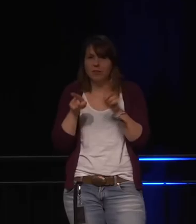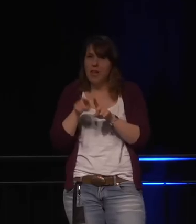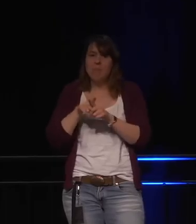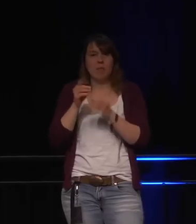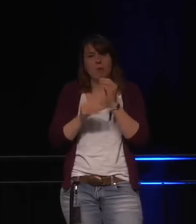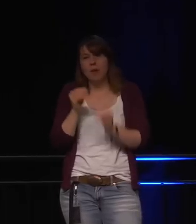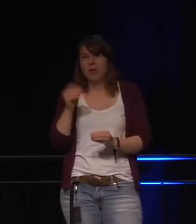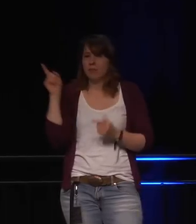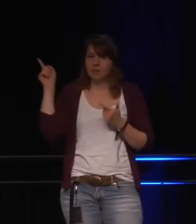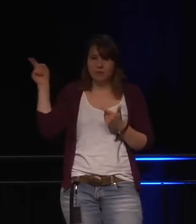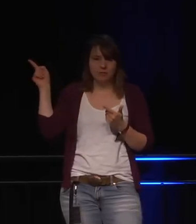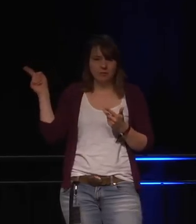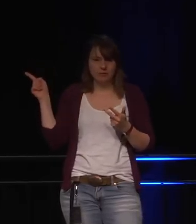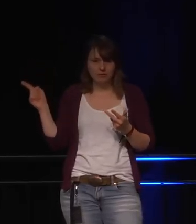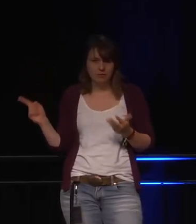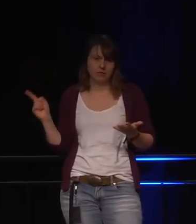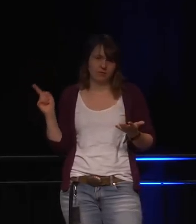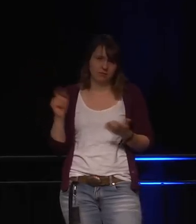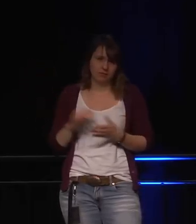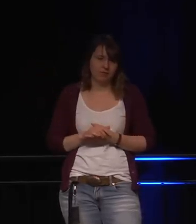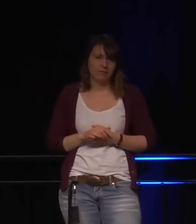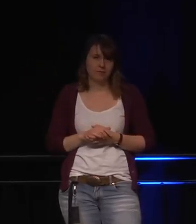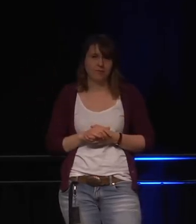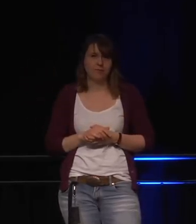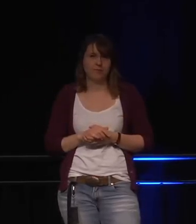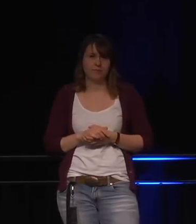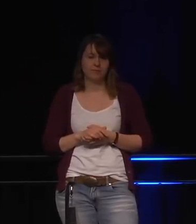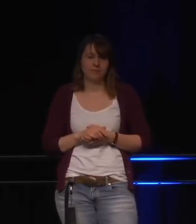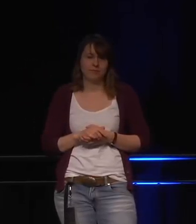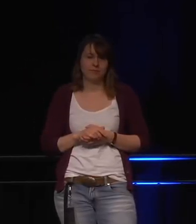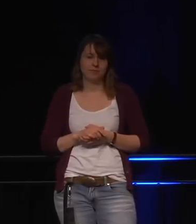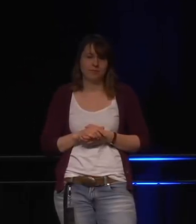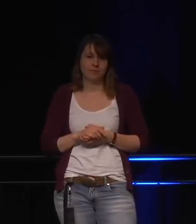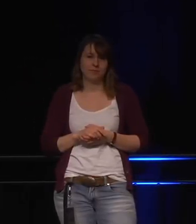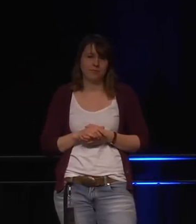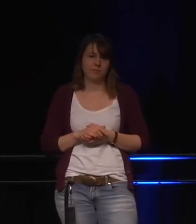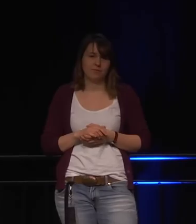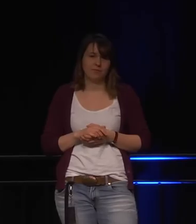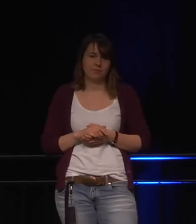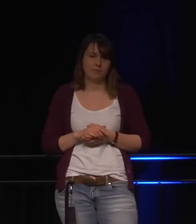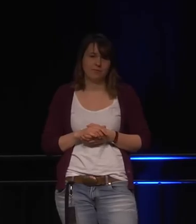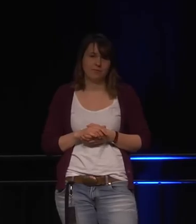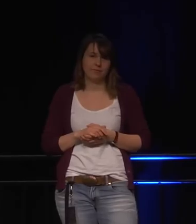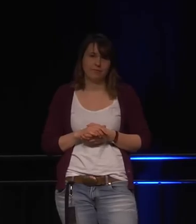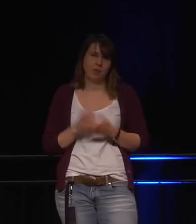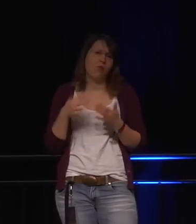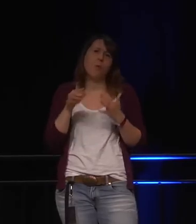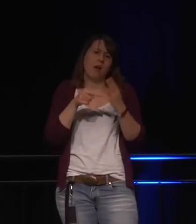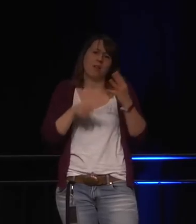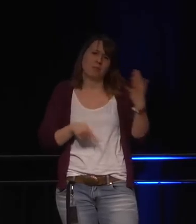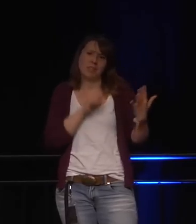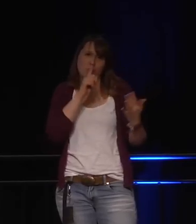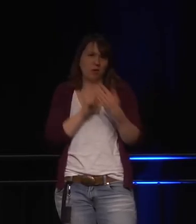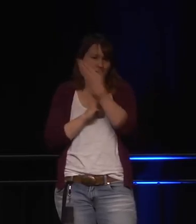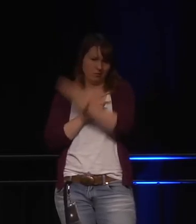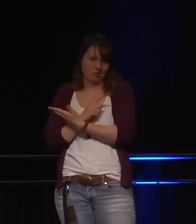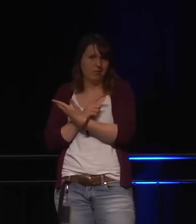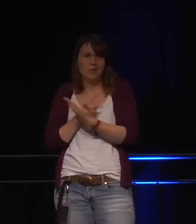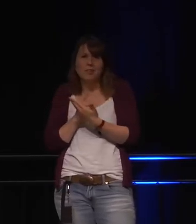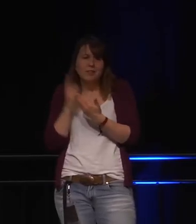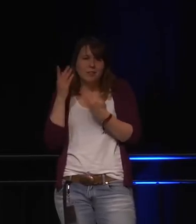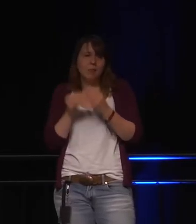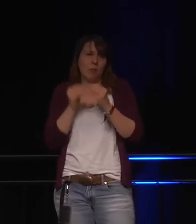devices, and a lot of other stuff. So,